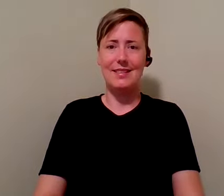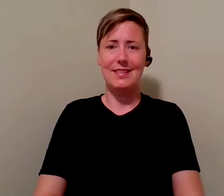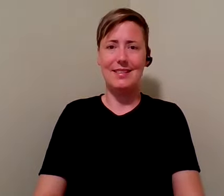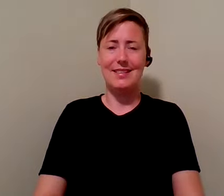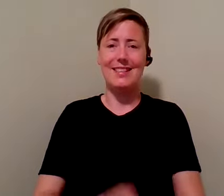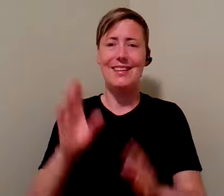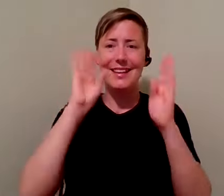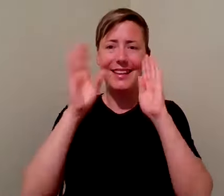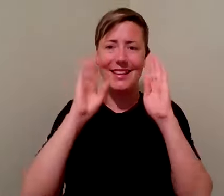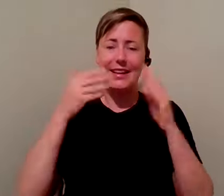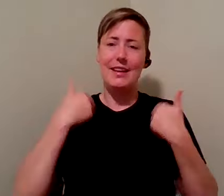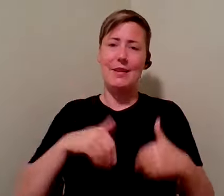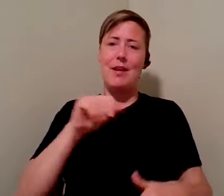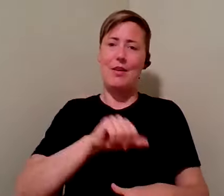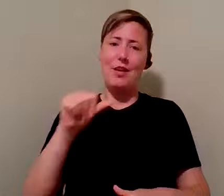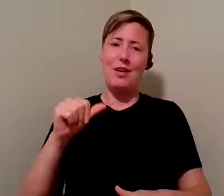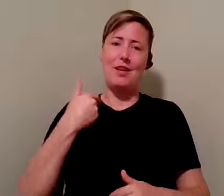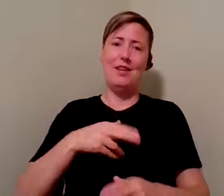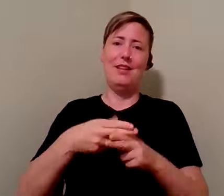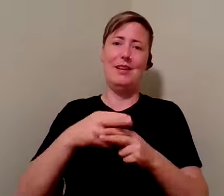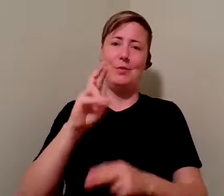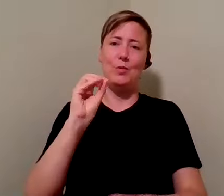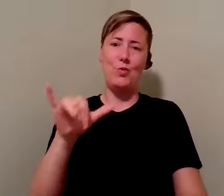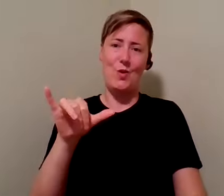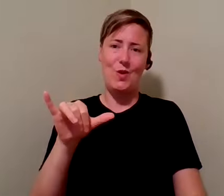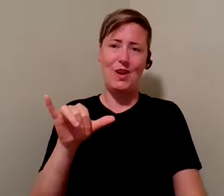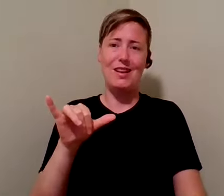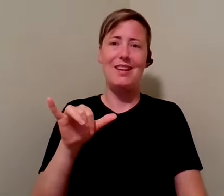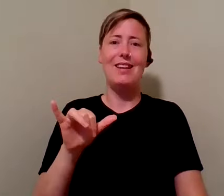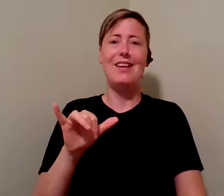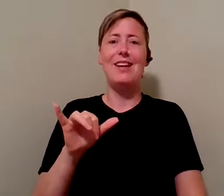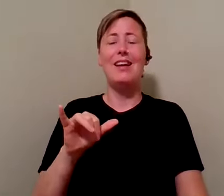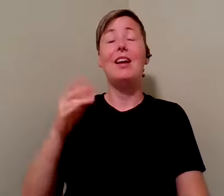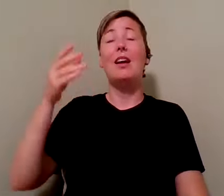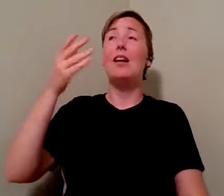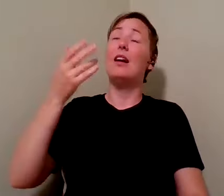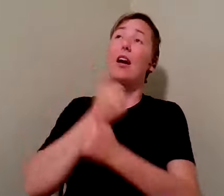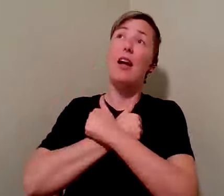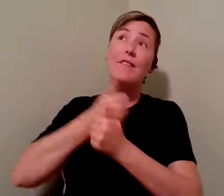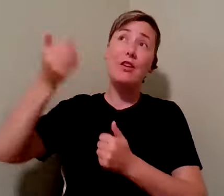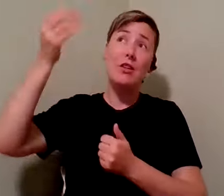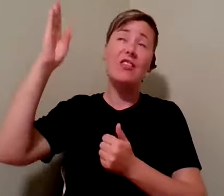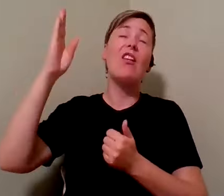Hi, I'm an alcoholic. My name is Roy. And by the grace of a loving God who's come into my life